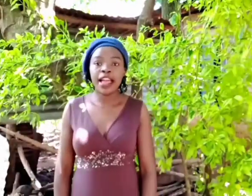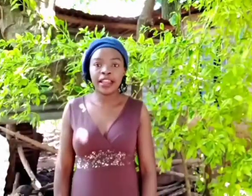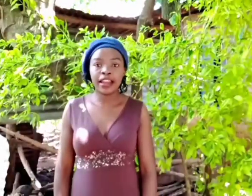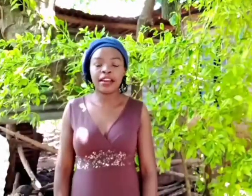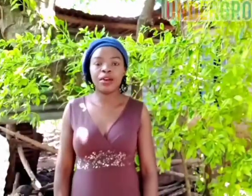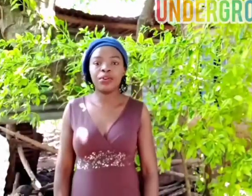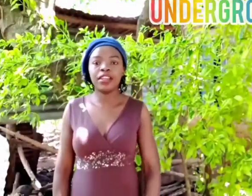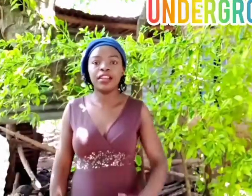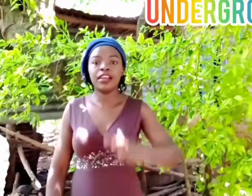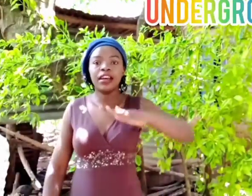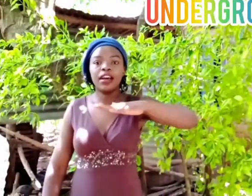Underground.